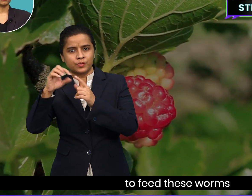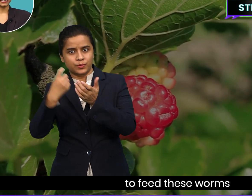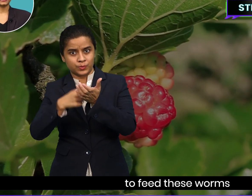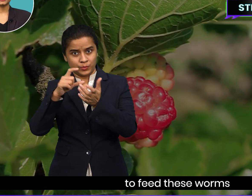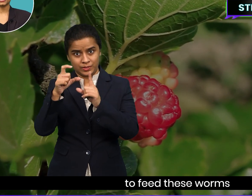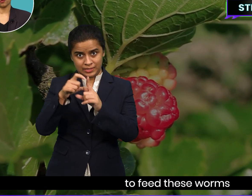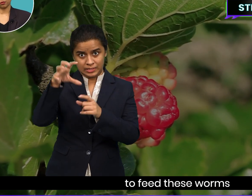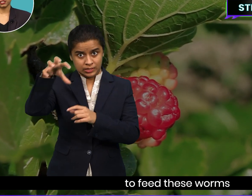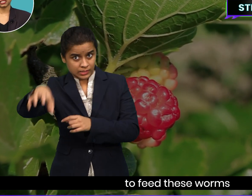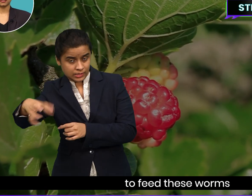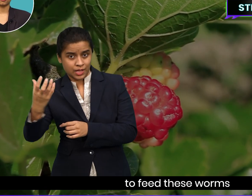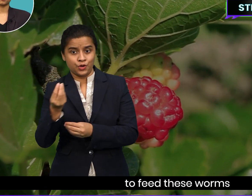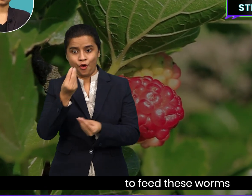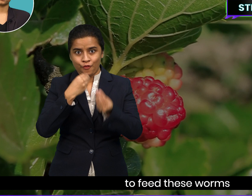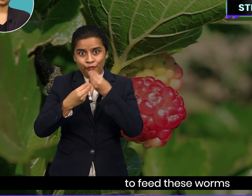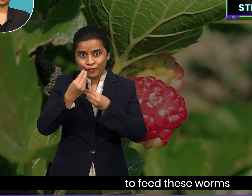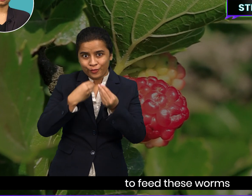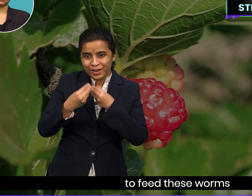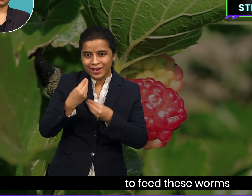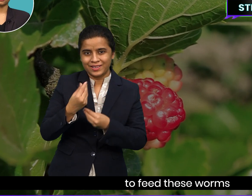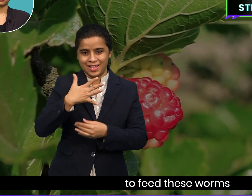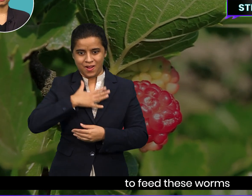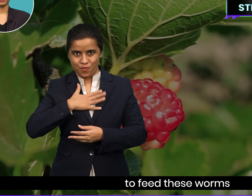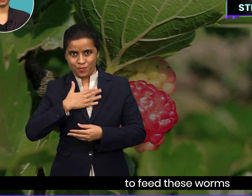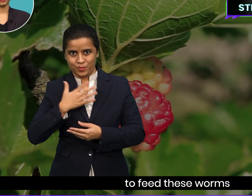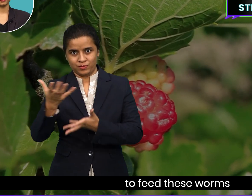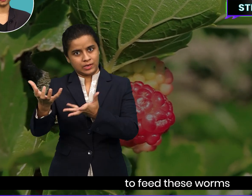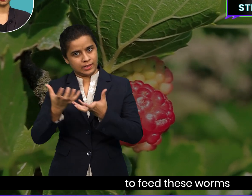to feed these worms.